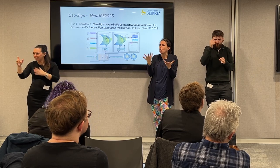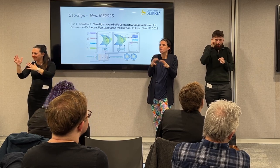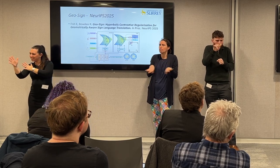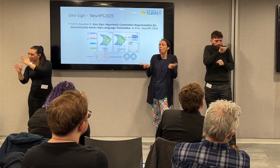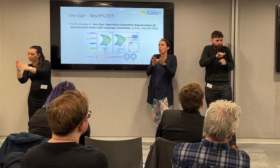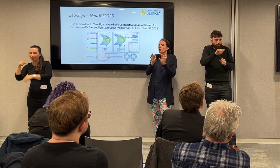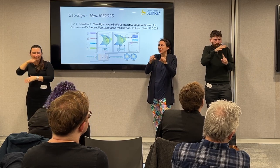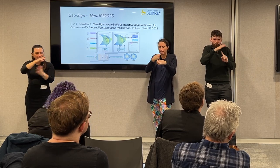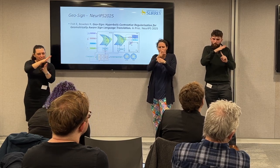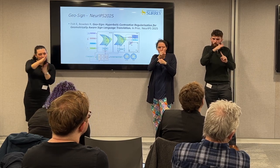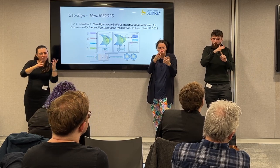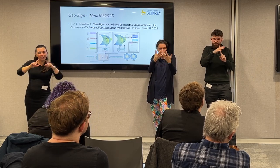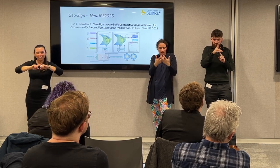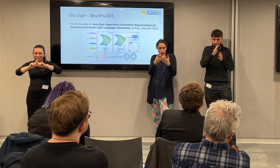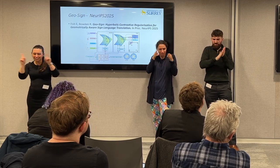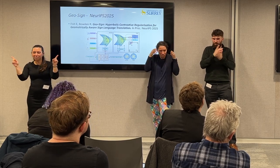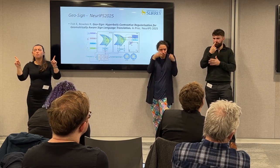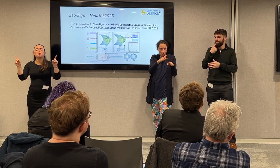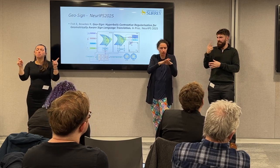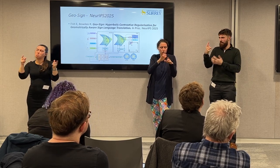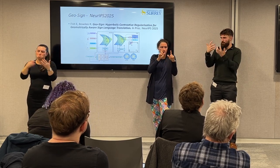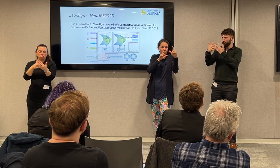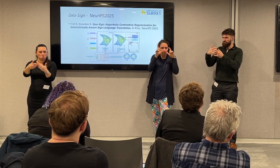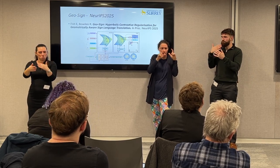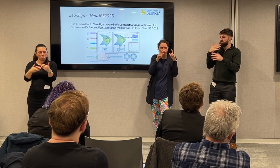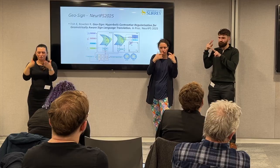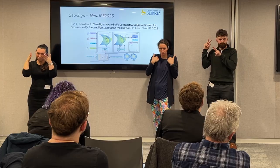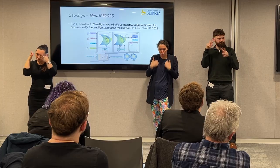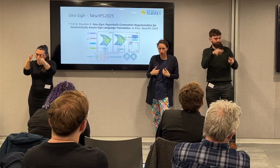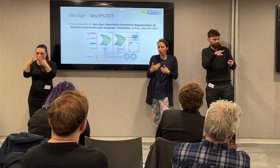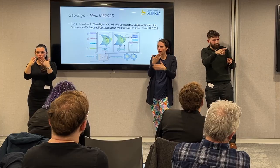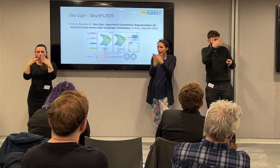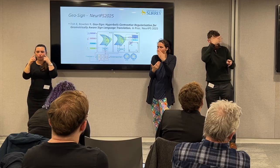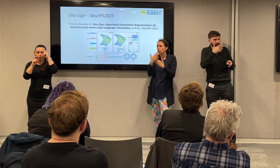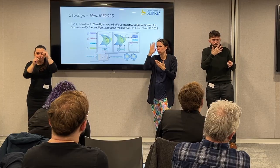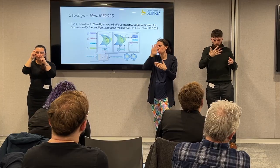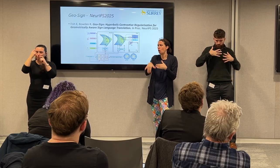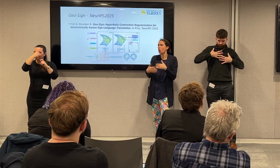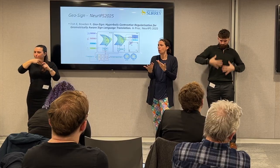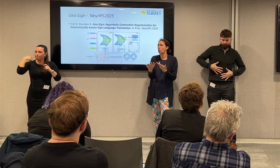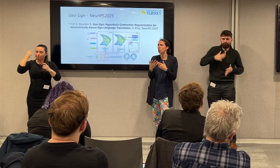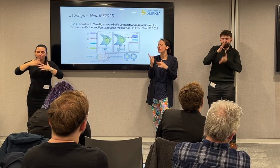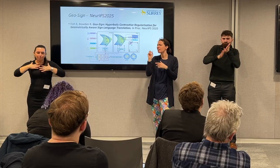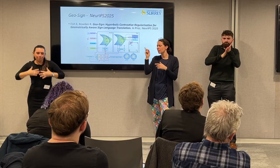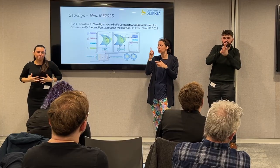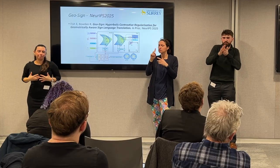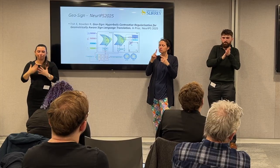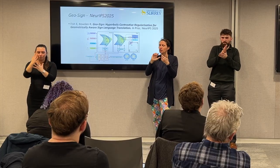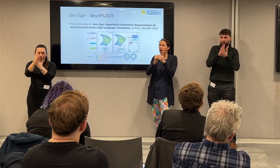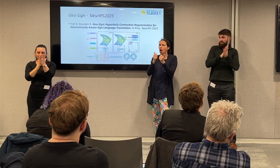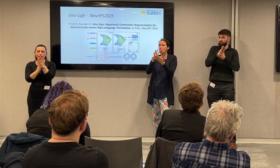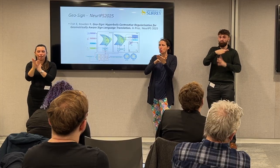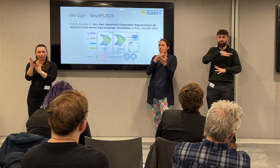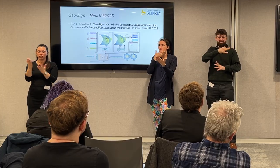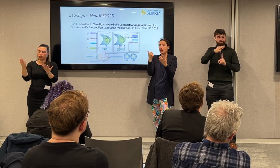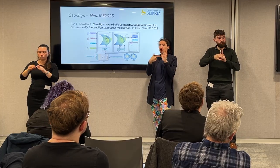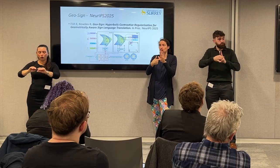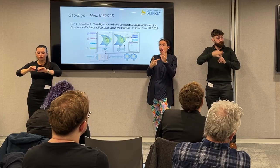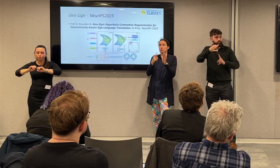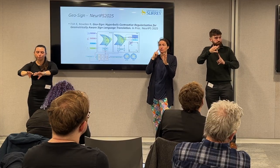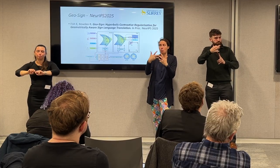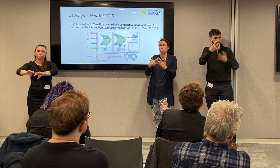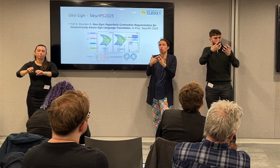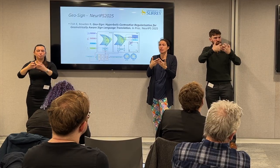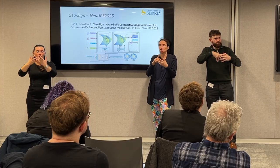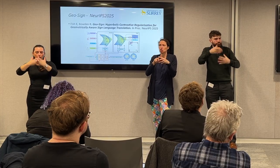the machine is focusing on the hands and the face and the body, and then this was about learning better representations for the machine in order to